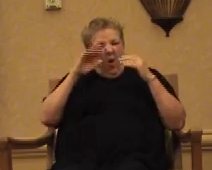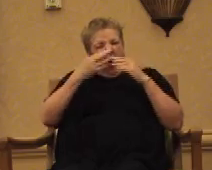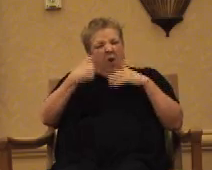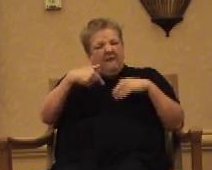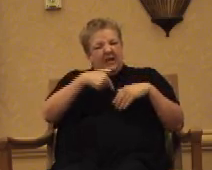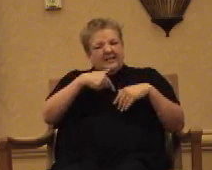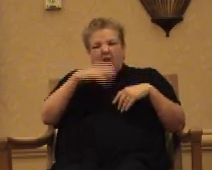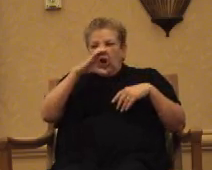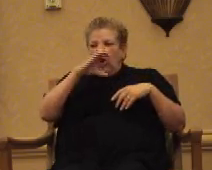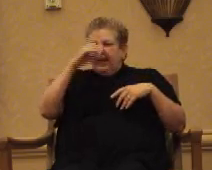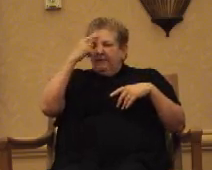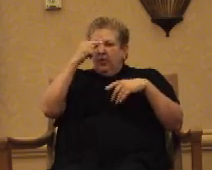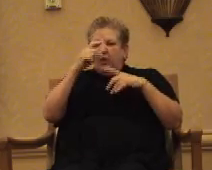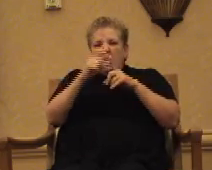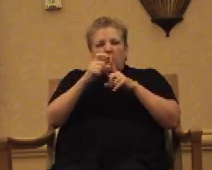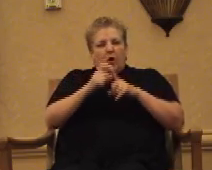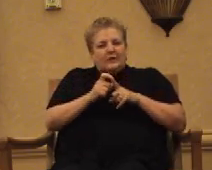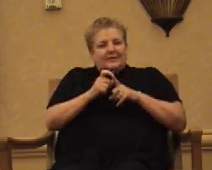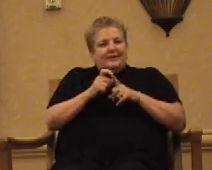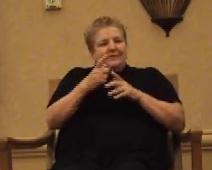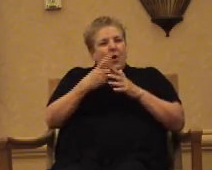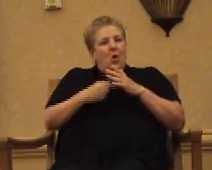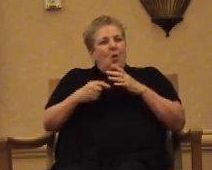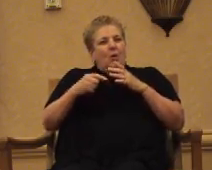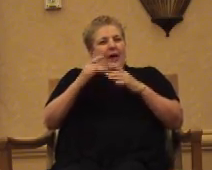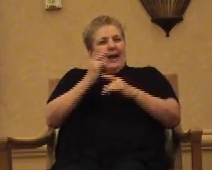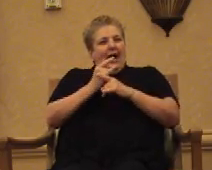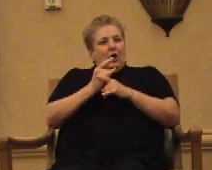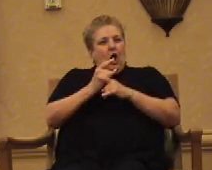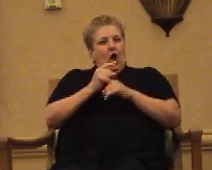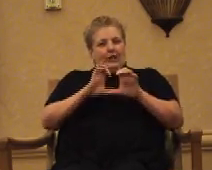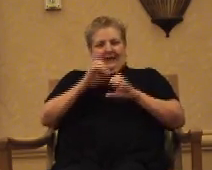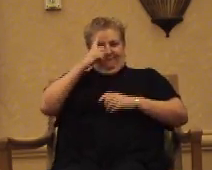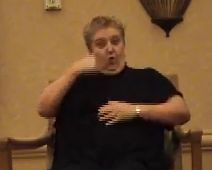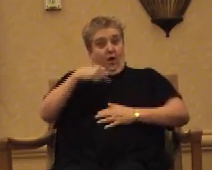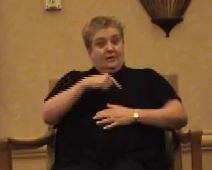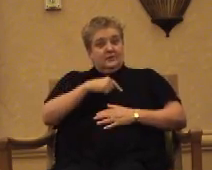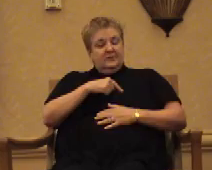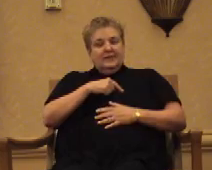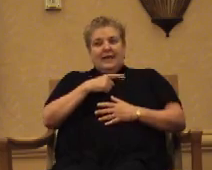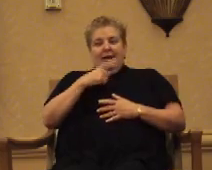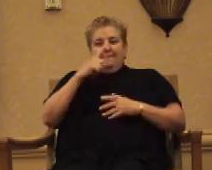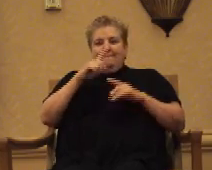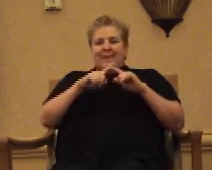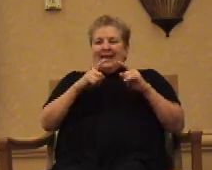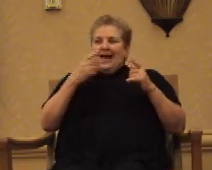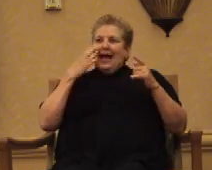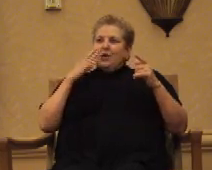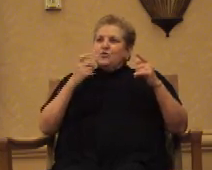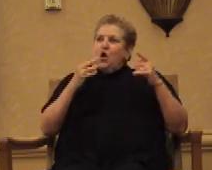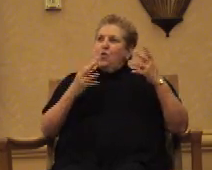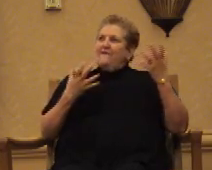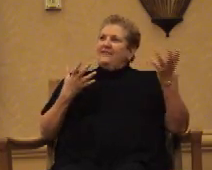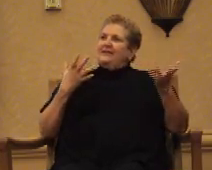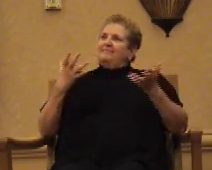the words of what alcohol did for us, but it was that, I don't know if it disarms you or makes